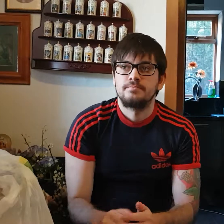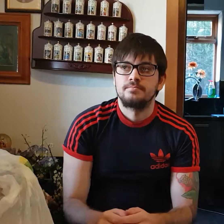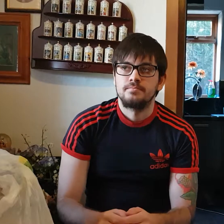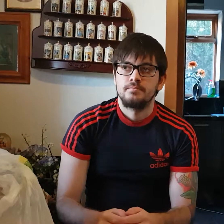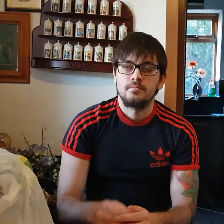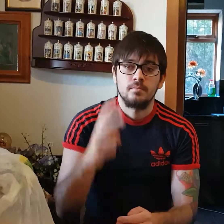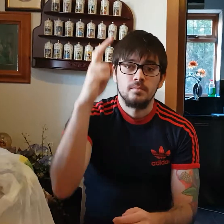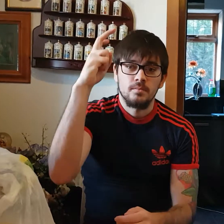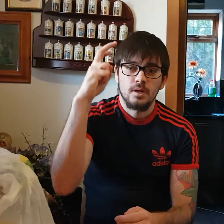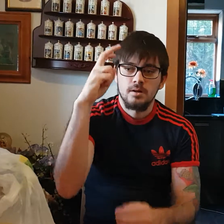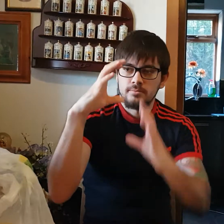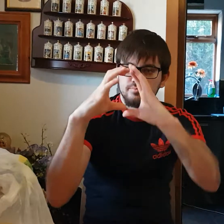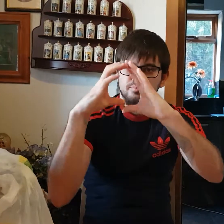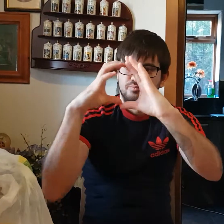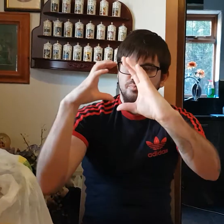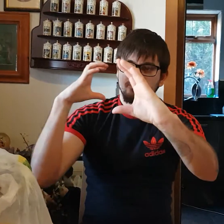And had to get on a train at one point.